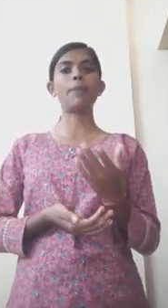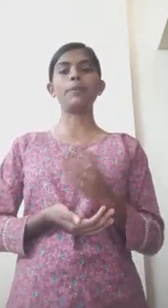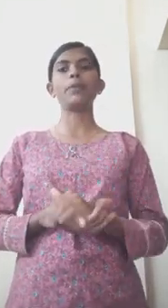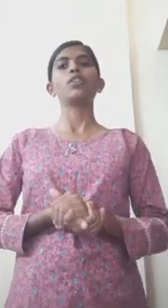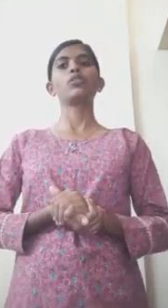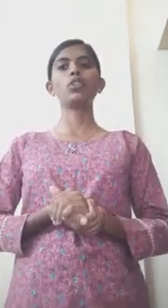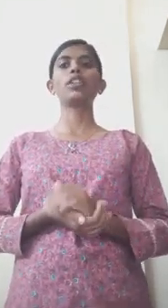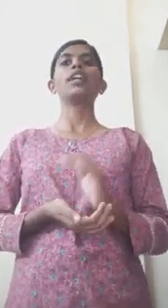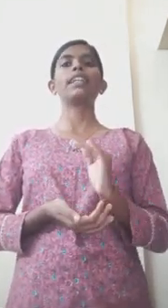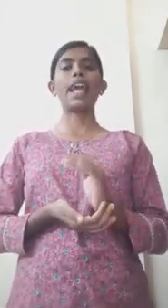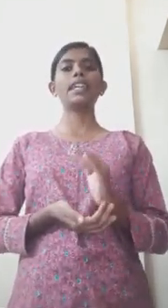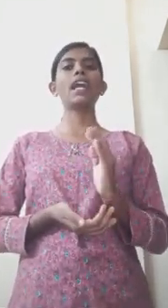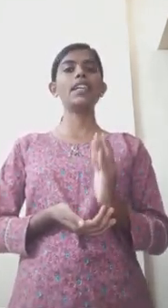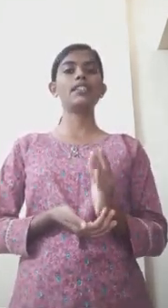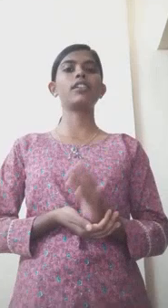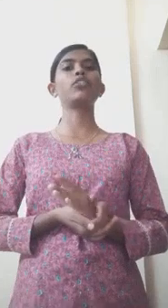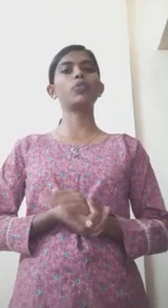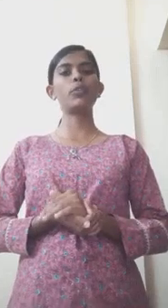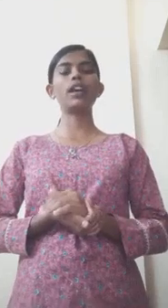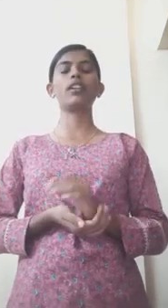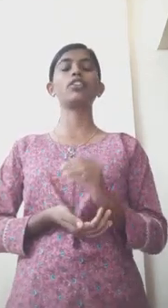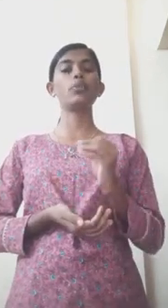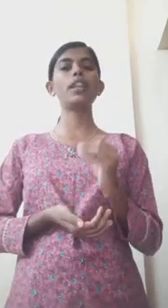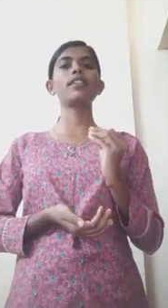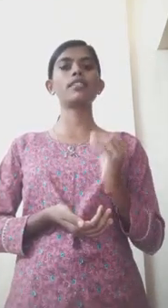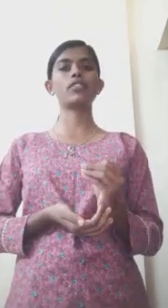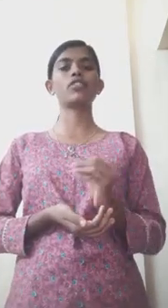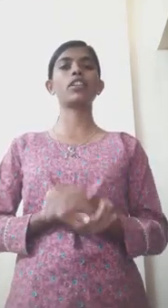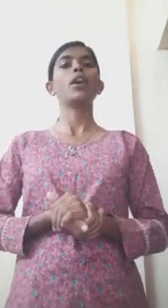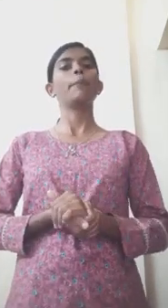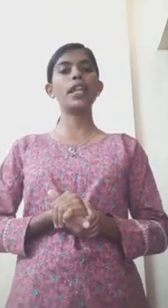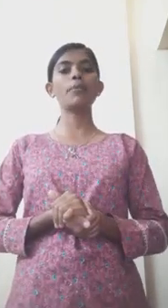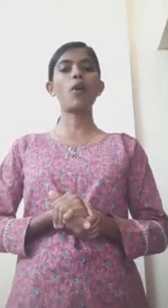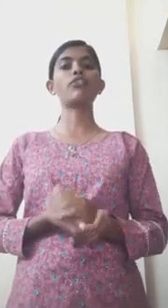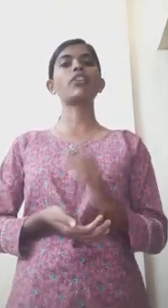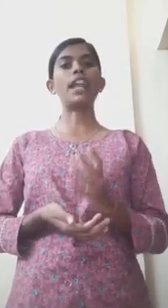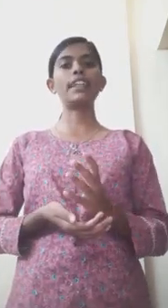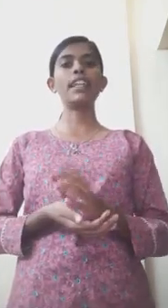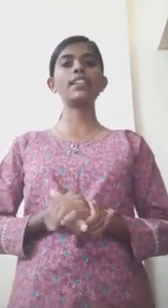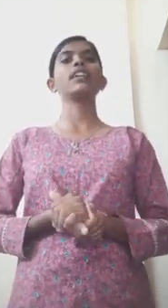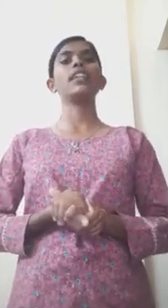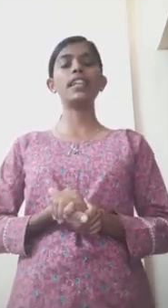windpipe. So the trachea is a tubular structure made up of cartilage rings